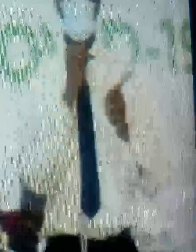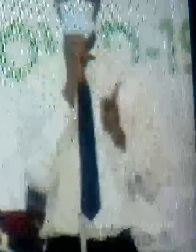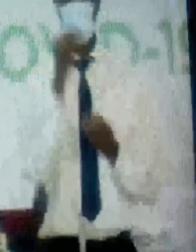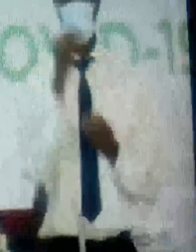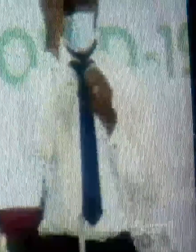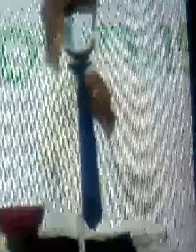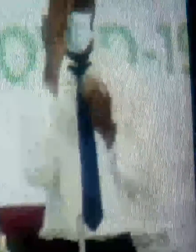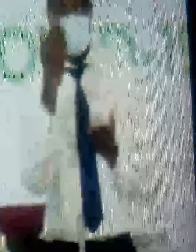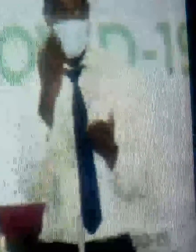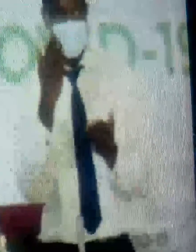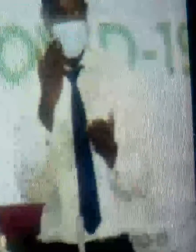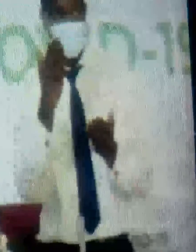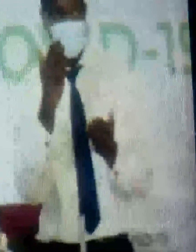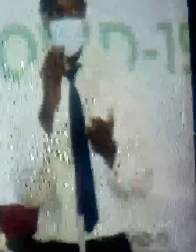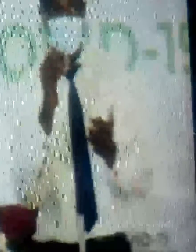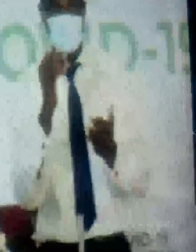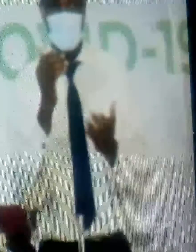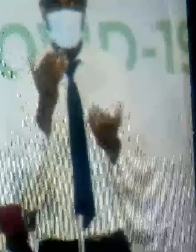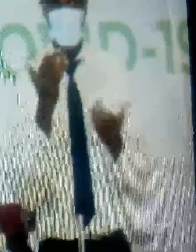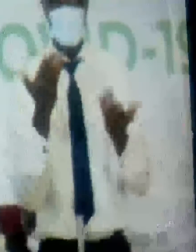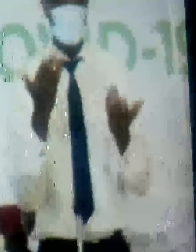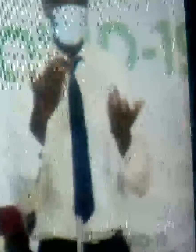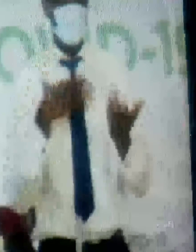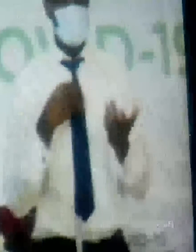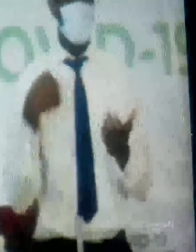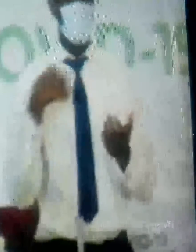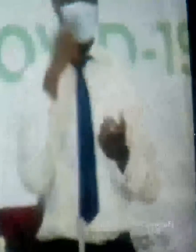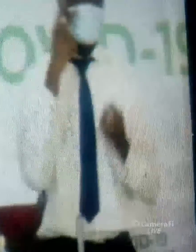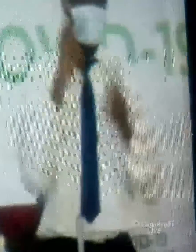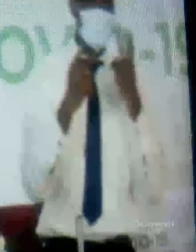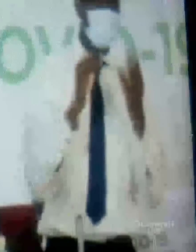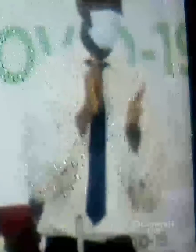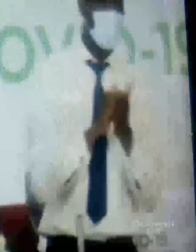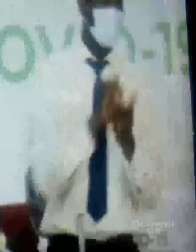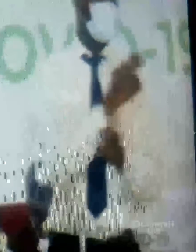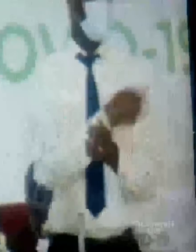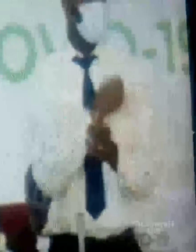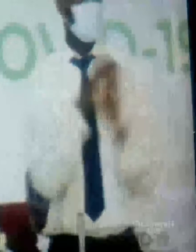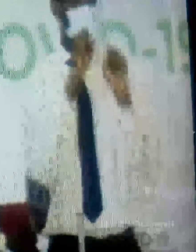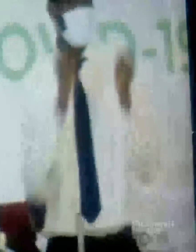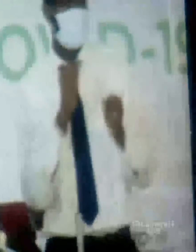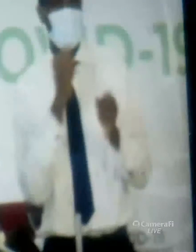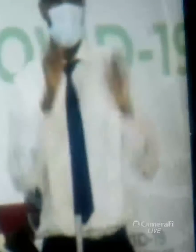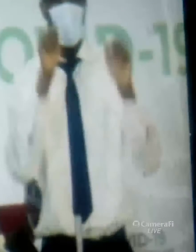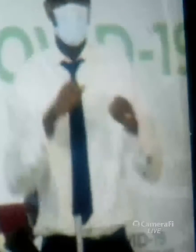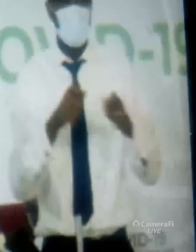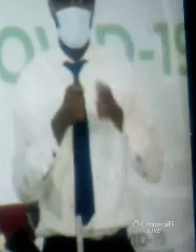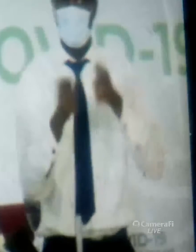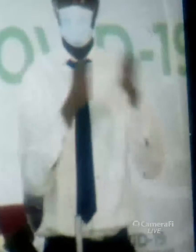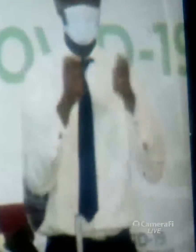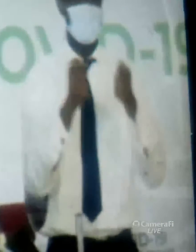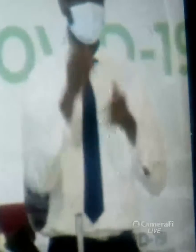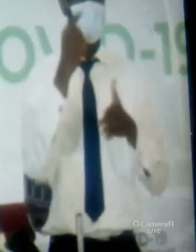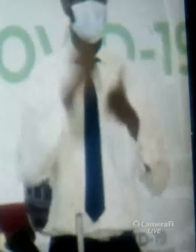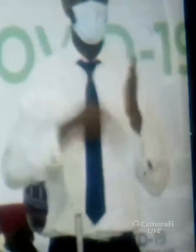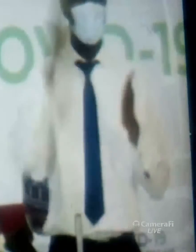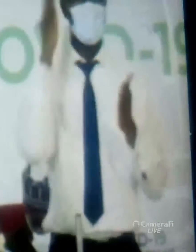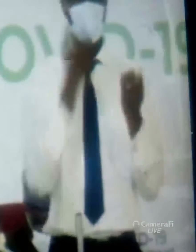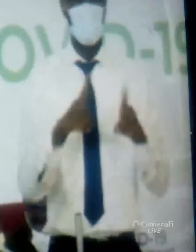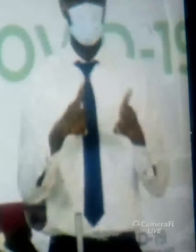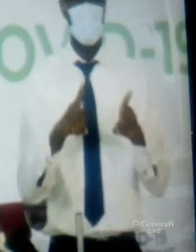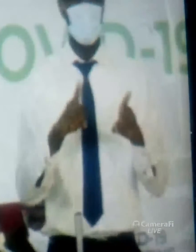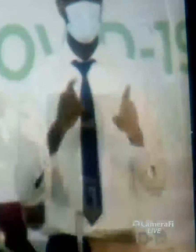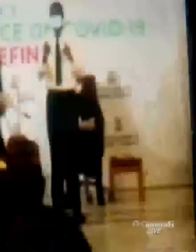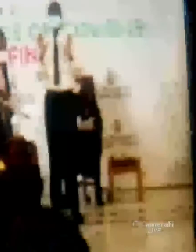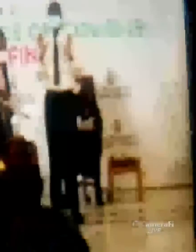and we start having huge number of deaths, and the health system is not coping, what do you think will happen? And that's my case.